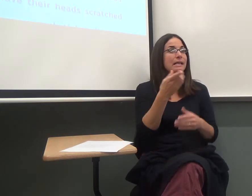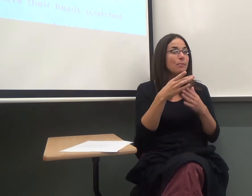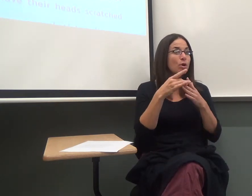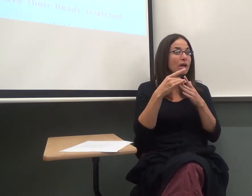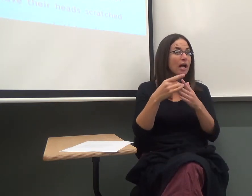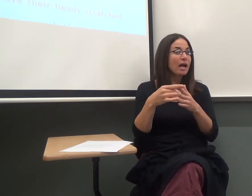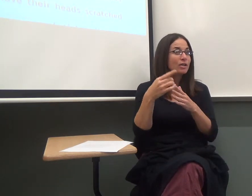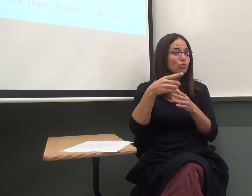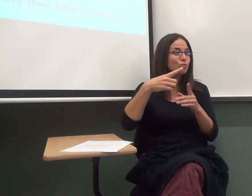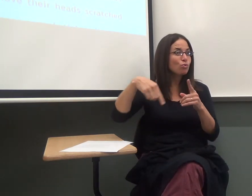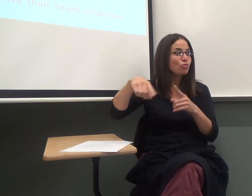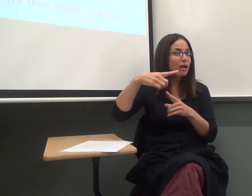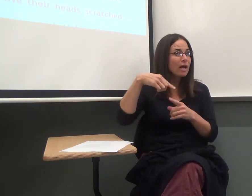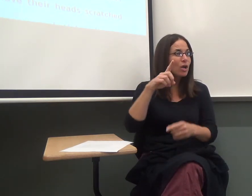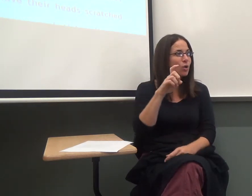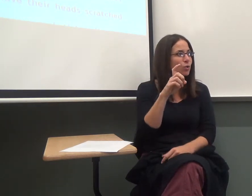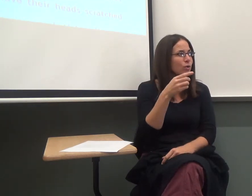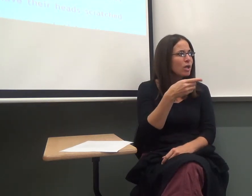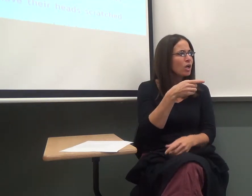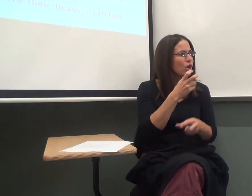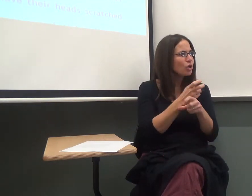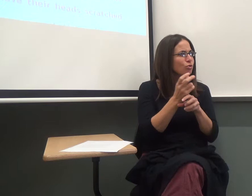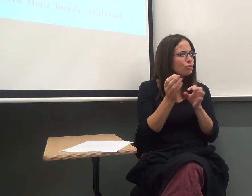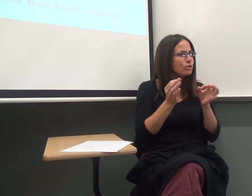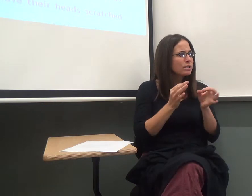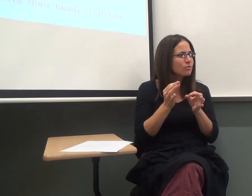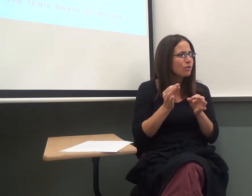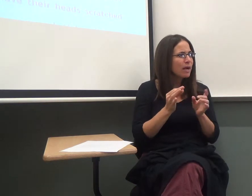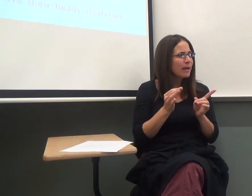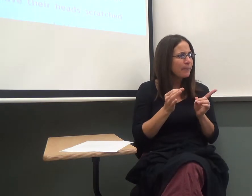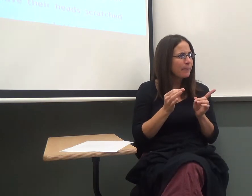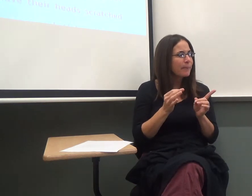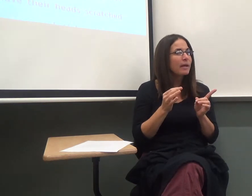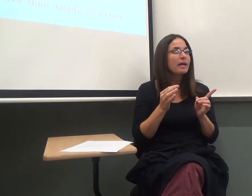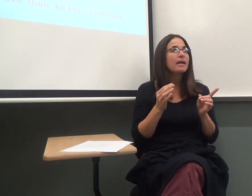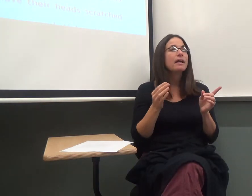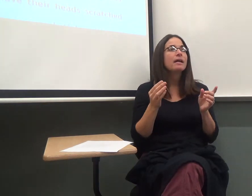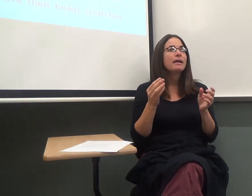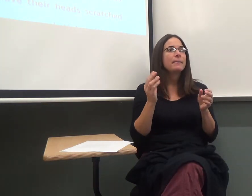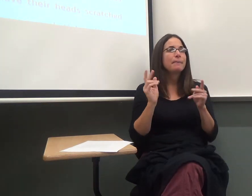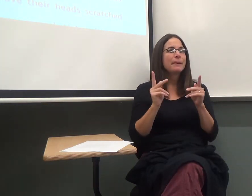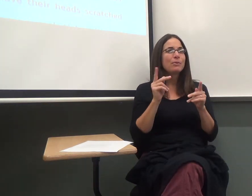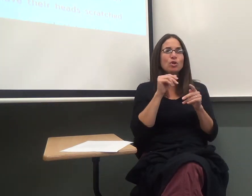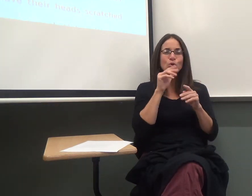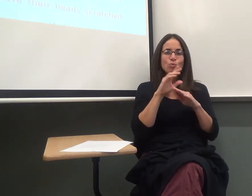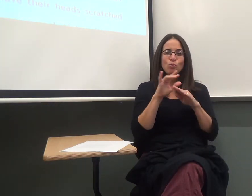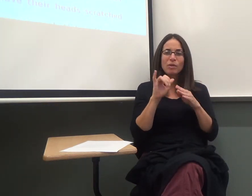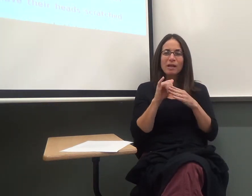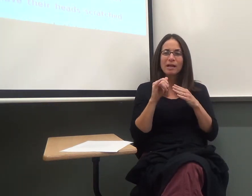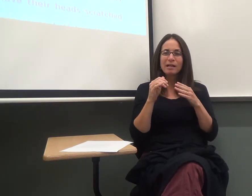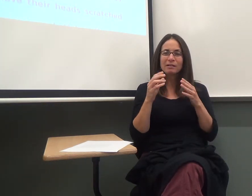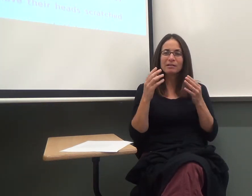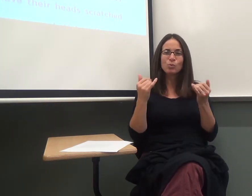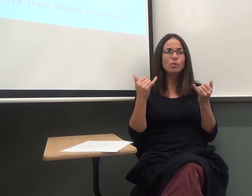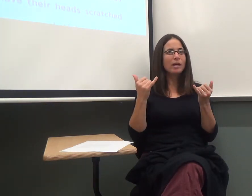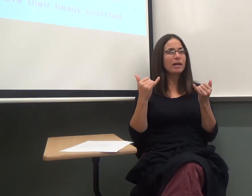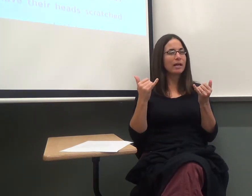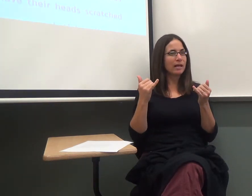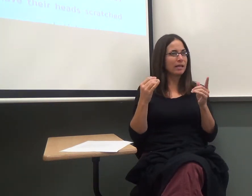chauffeured. It's hard to describe really, because You And chauffeur. how many of you- people don't do it usually these days. That's true. So, now I